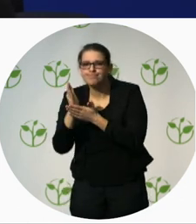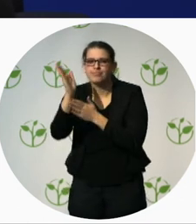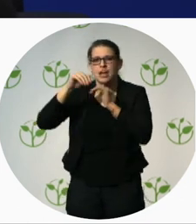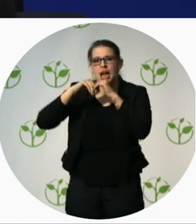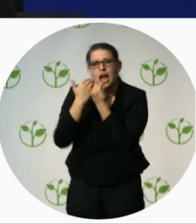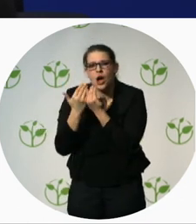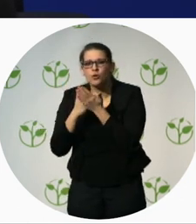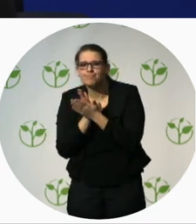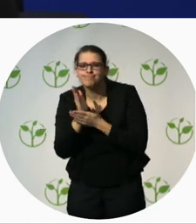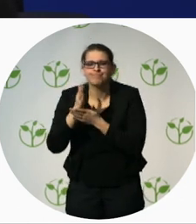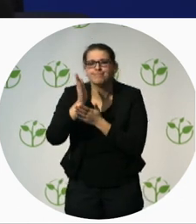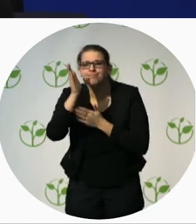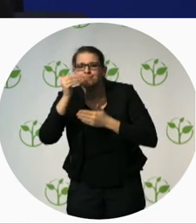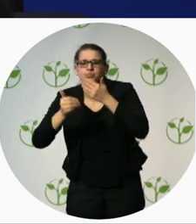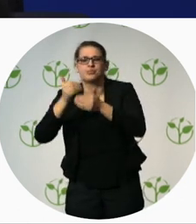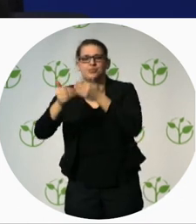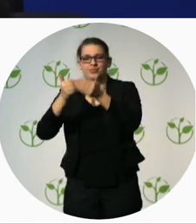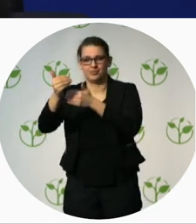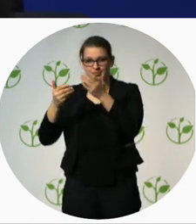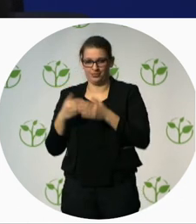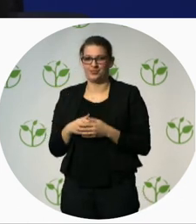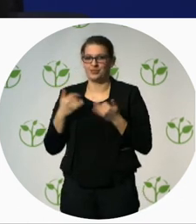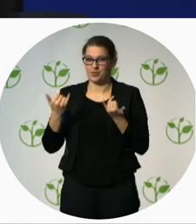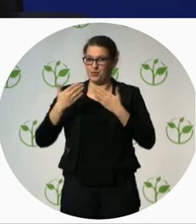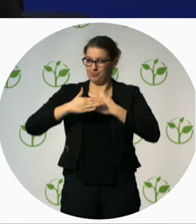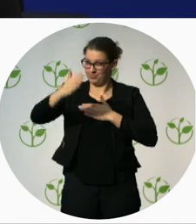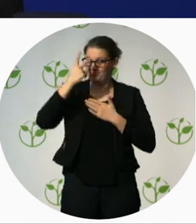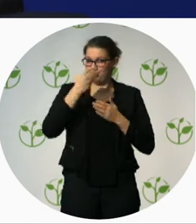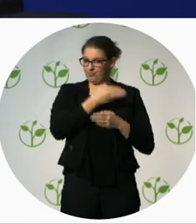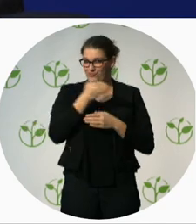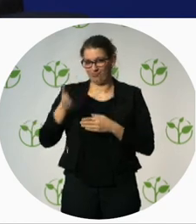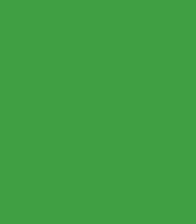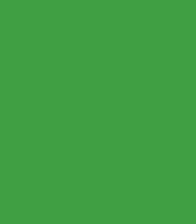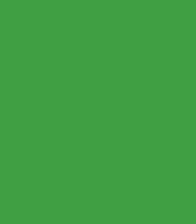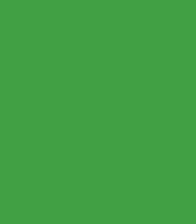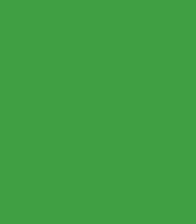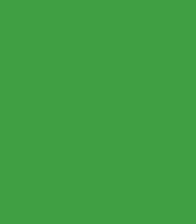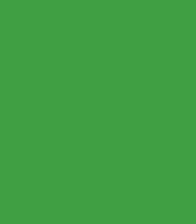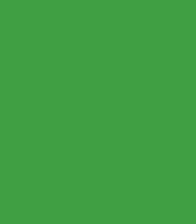see you back later for fun, celebration, food, and awards. Okay, guys, later.